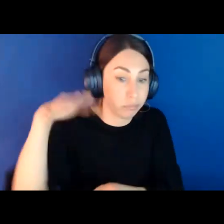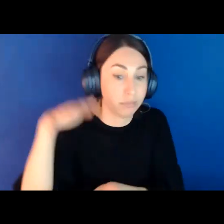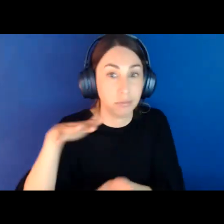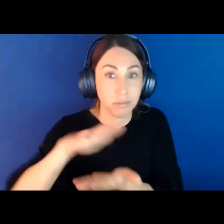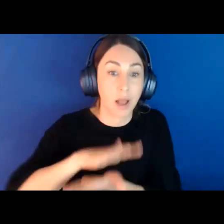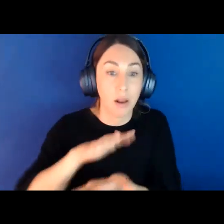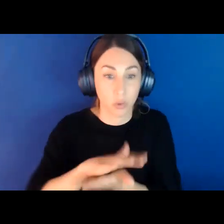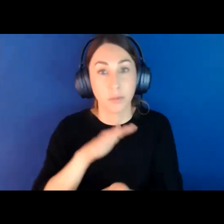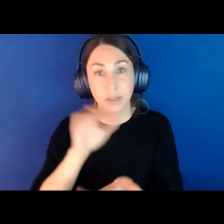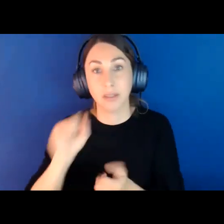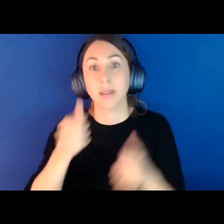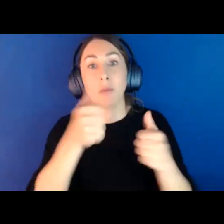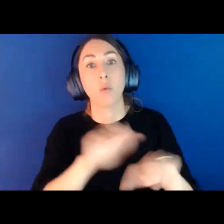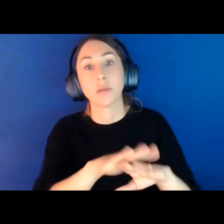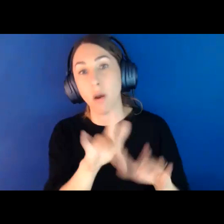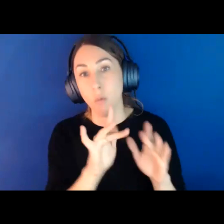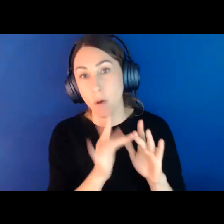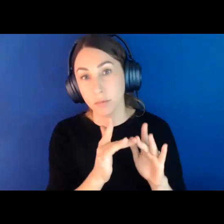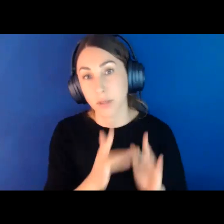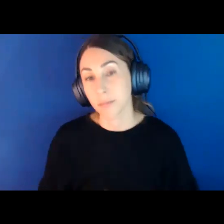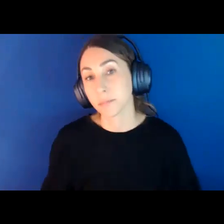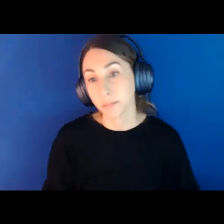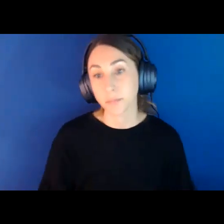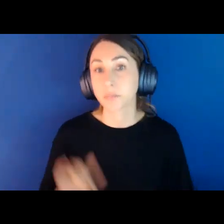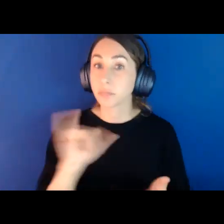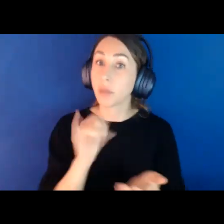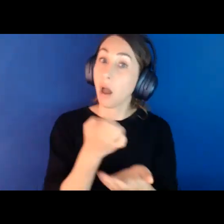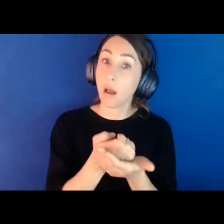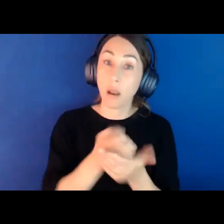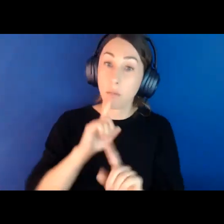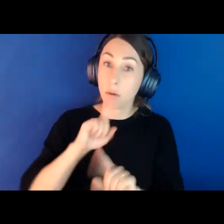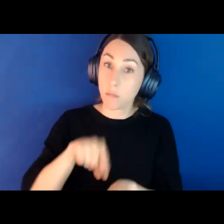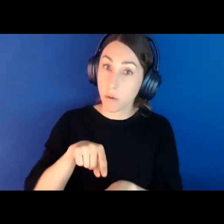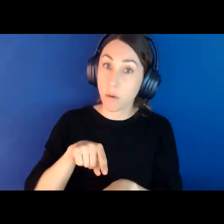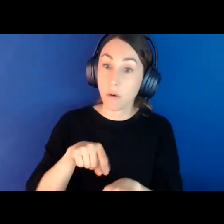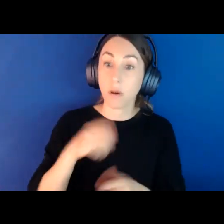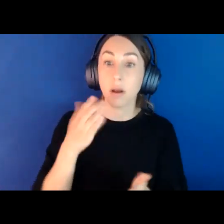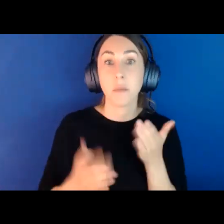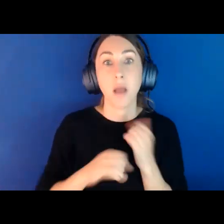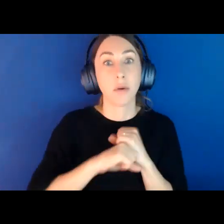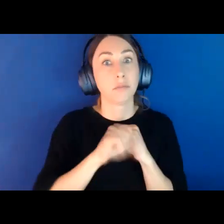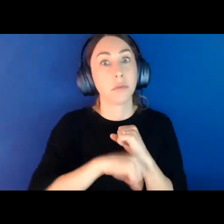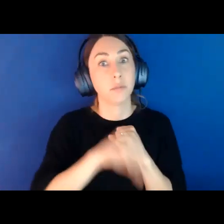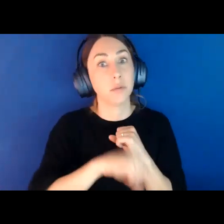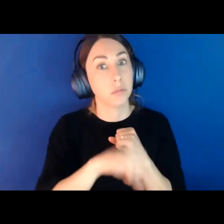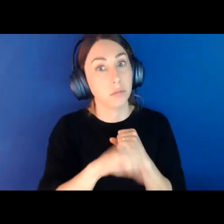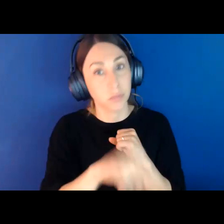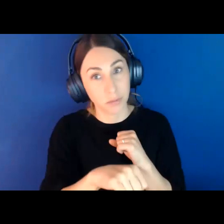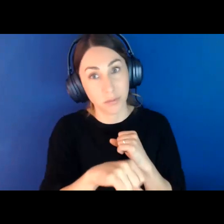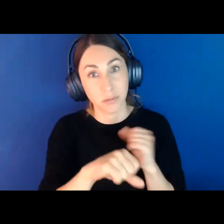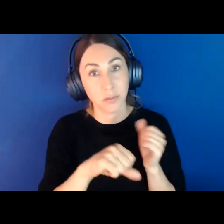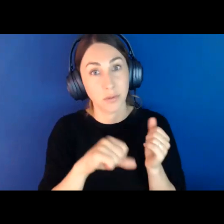in your websites. So if you have any economic reports that might be too lengthy to be made a web